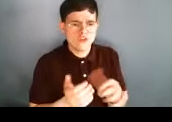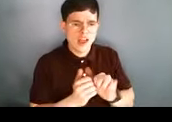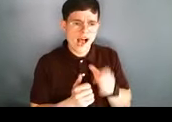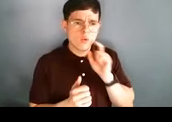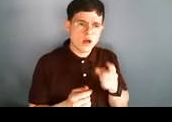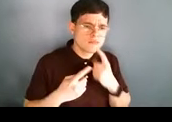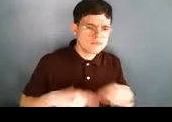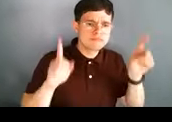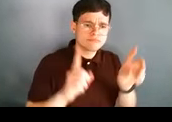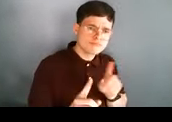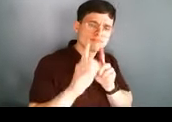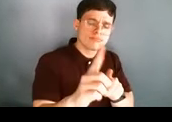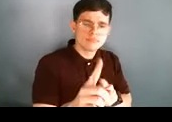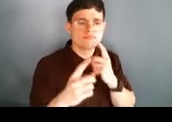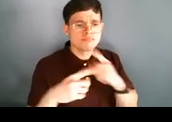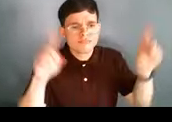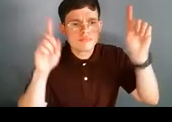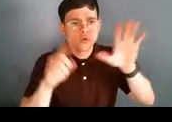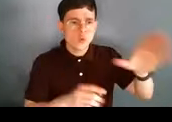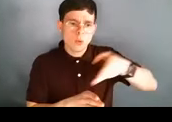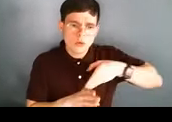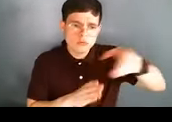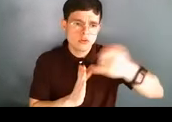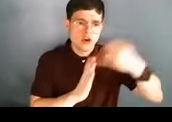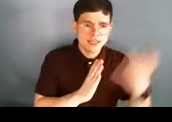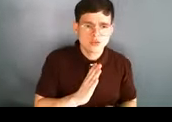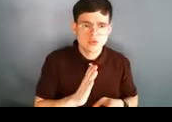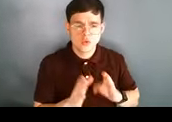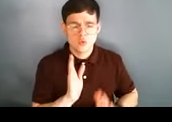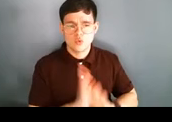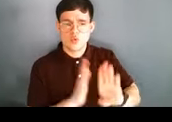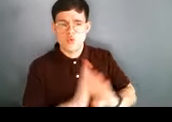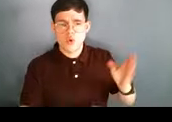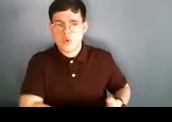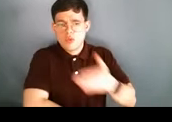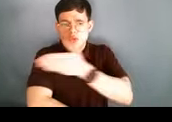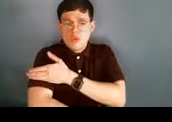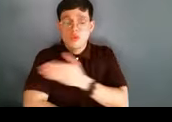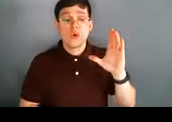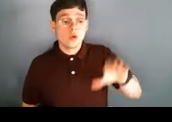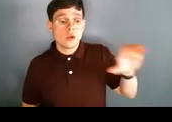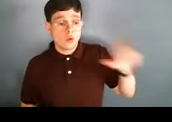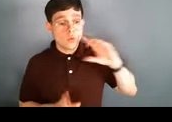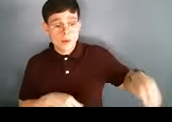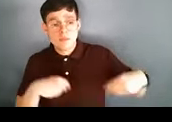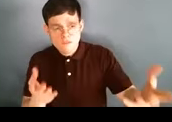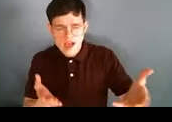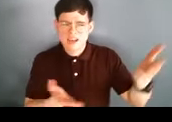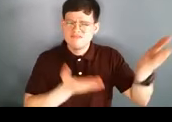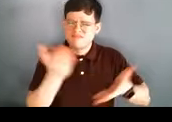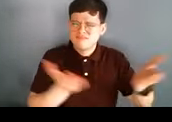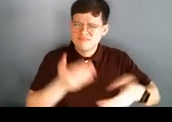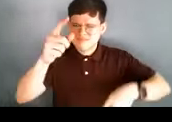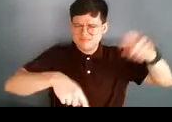your long-term artistic and professional growth? The Creative Capital Grant provides awardees with services that